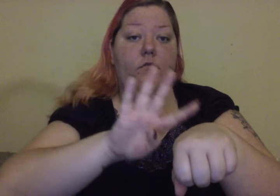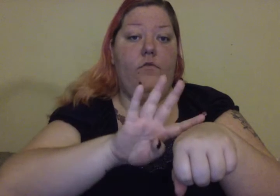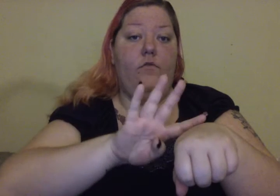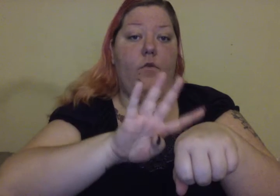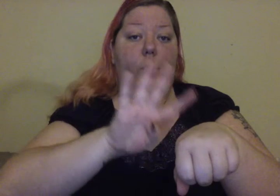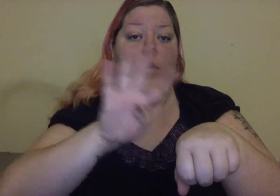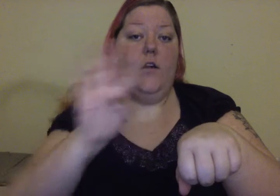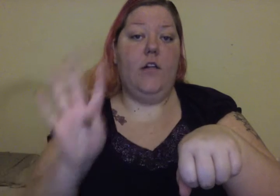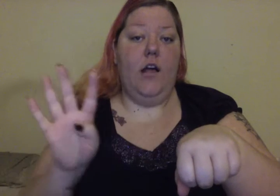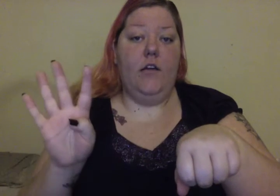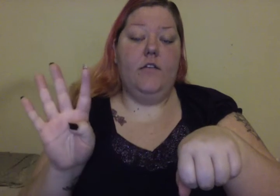4 o'clock,